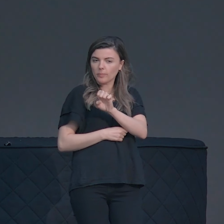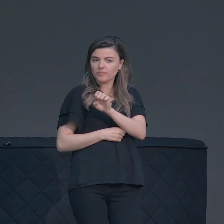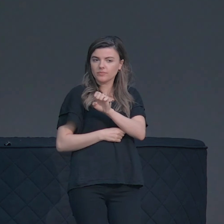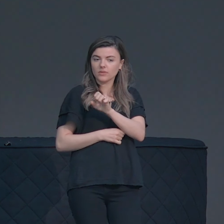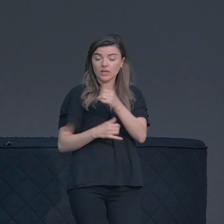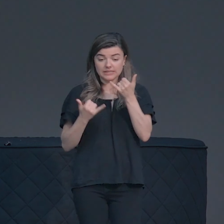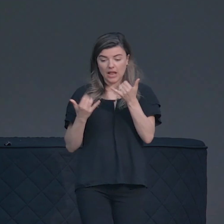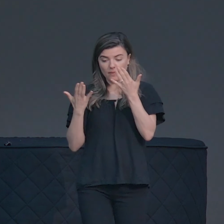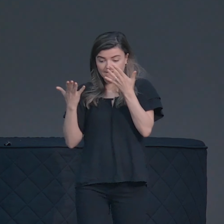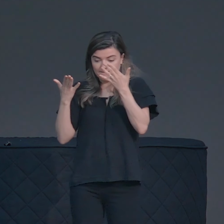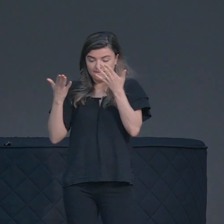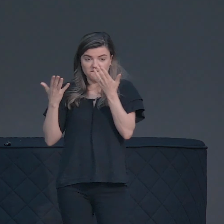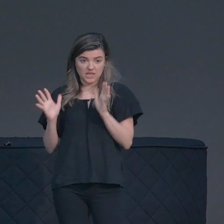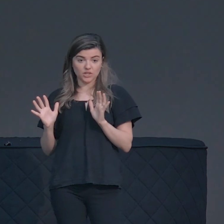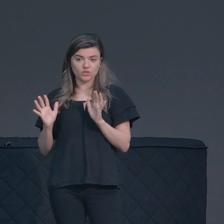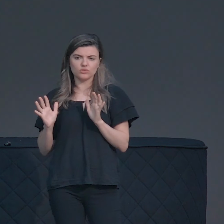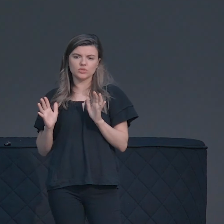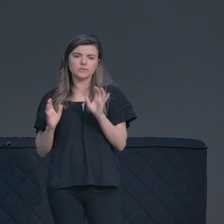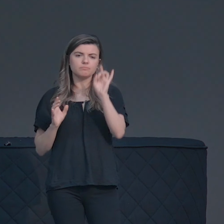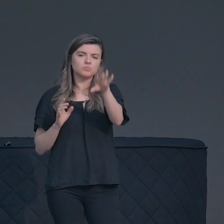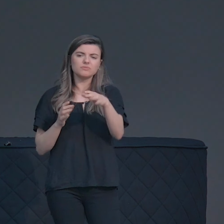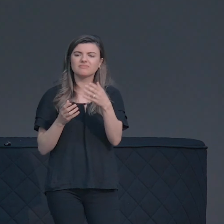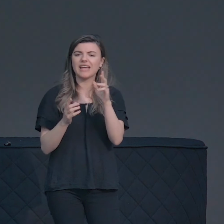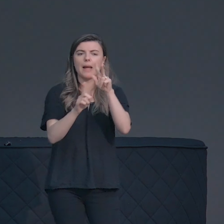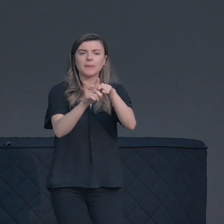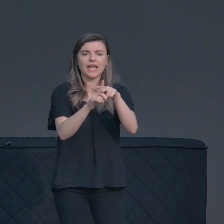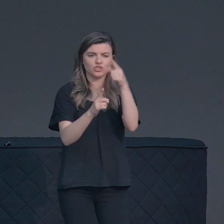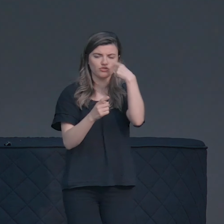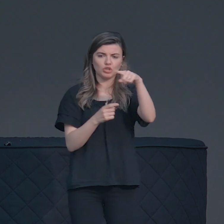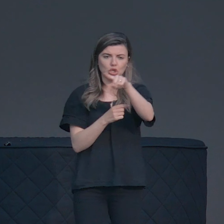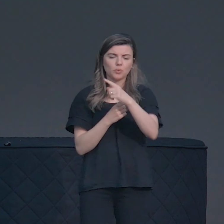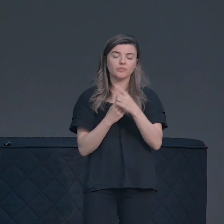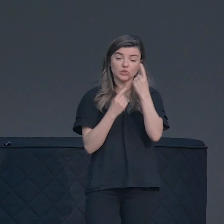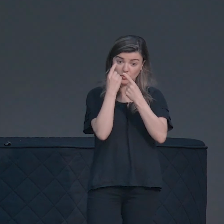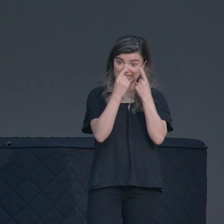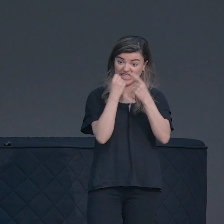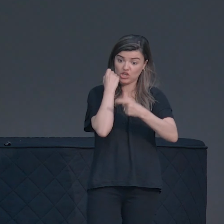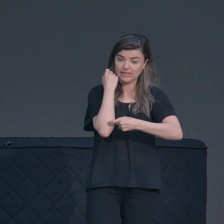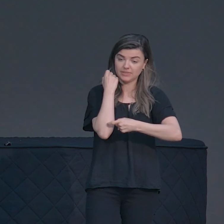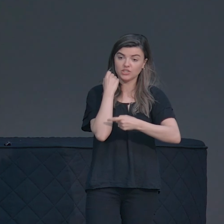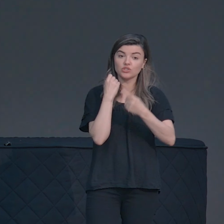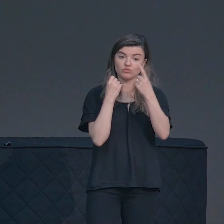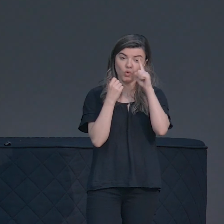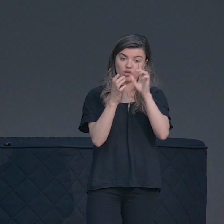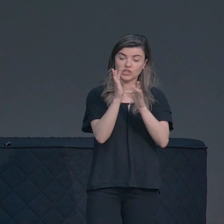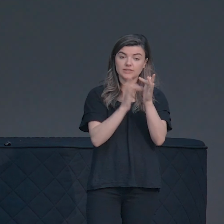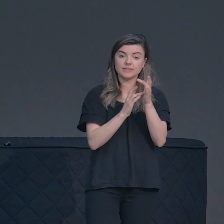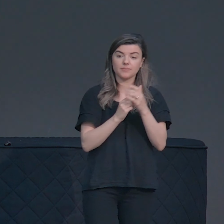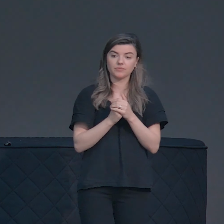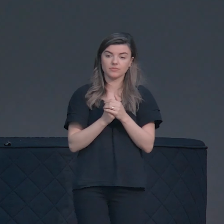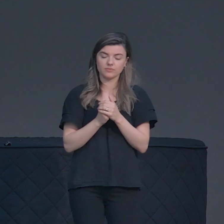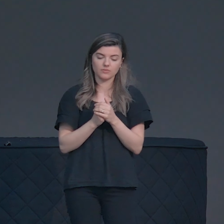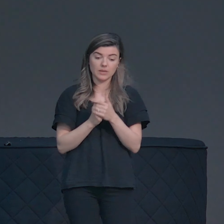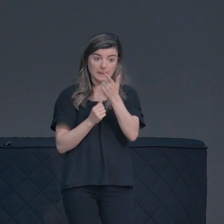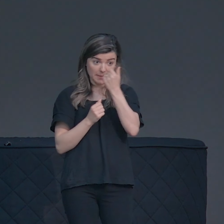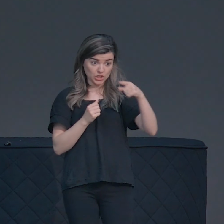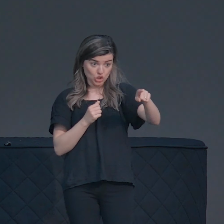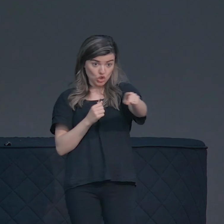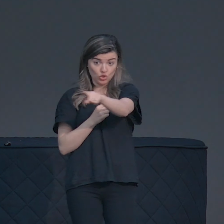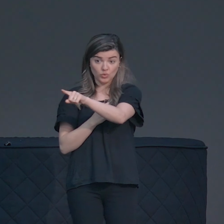present just a few implications for us as we consider the temptation of Jesus. The first is this: because you are